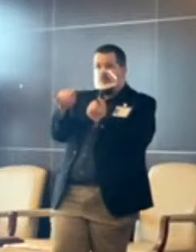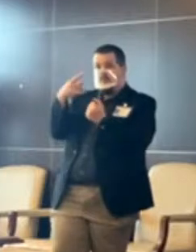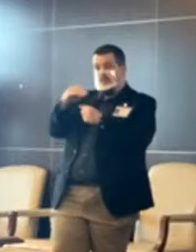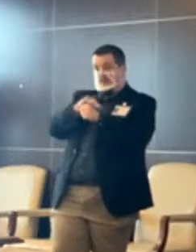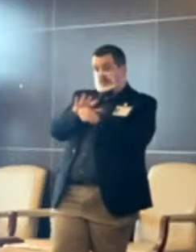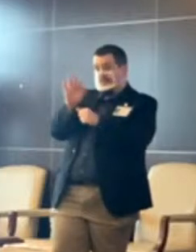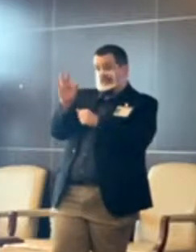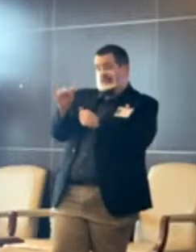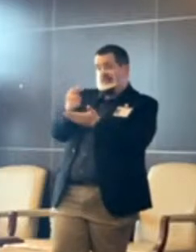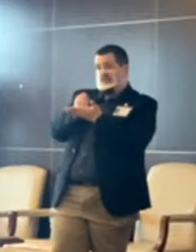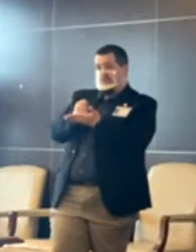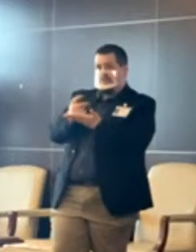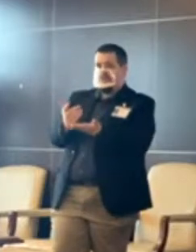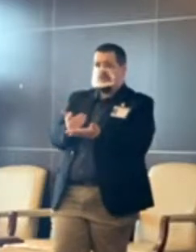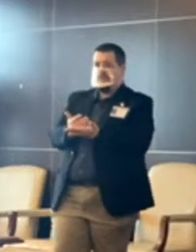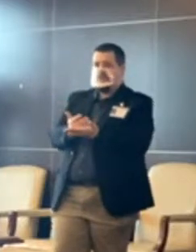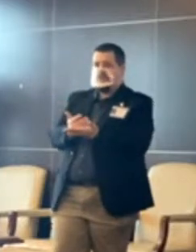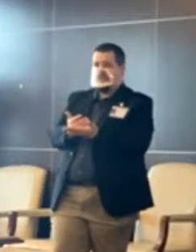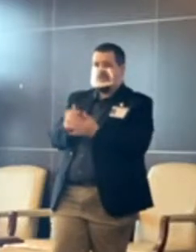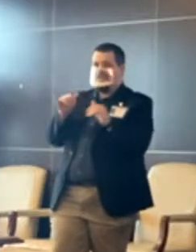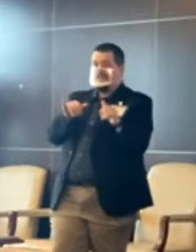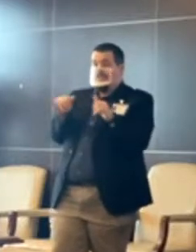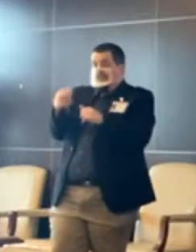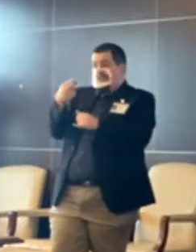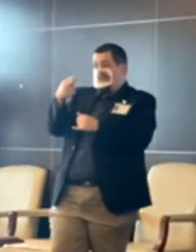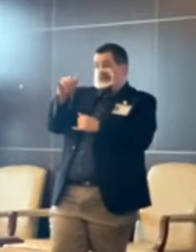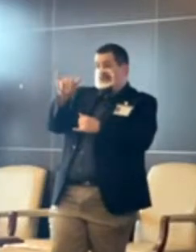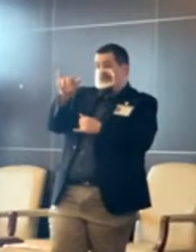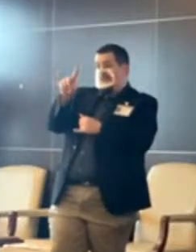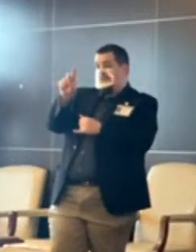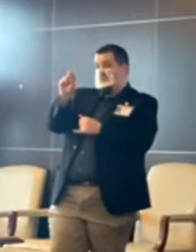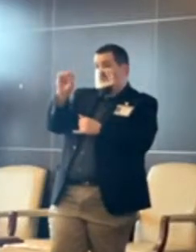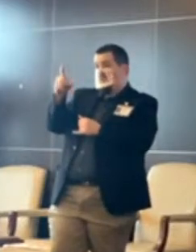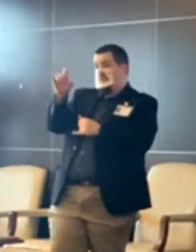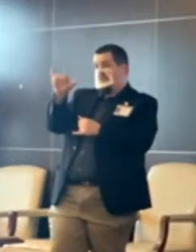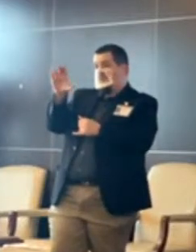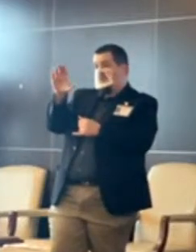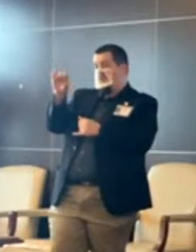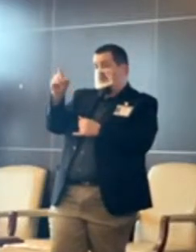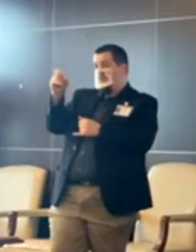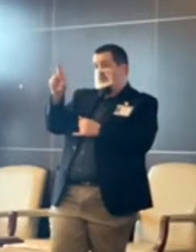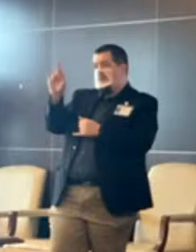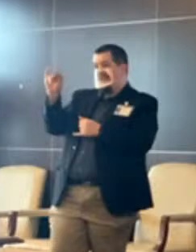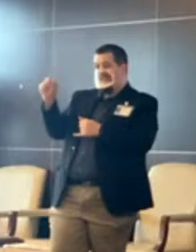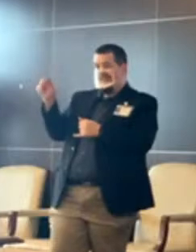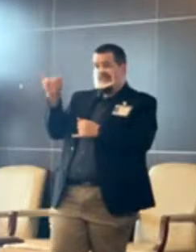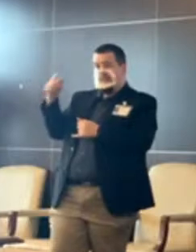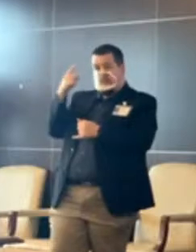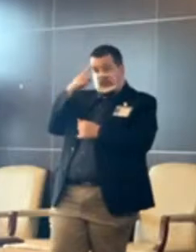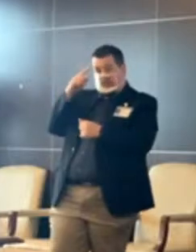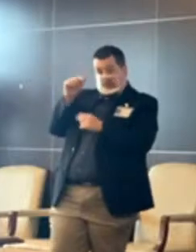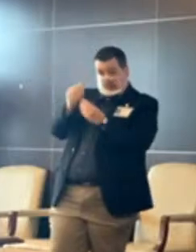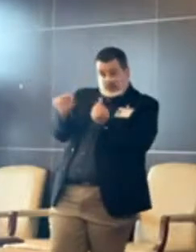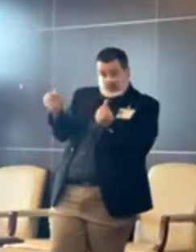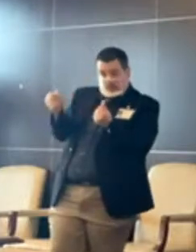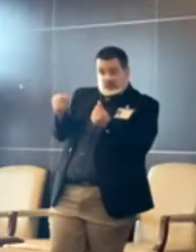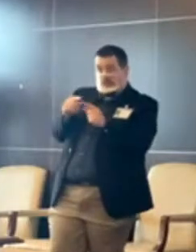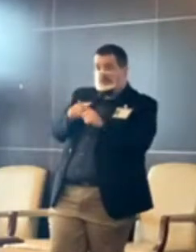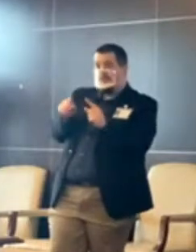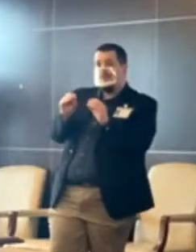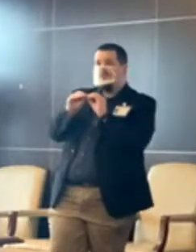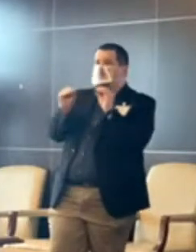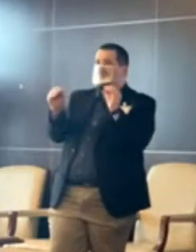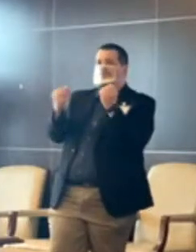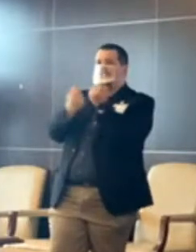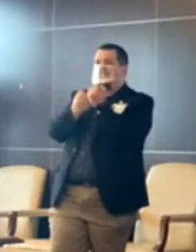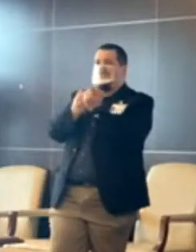COVID-19 treatment. Similarly, hydroxychloroquine was once hyped as a potential COVID-19 cure, but there's also